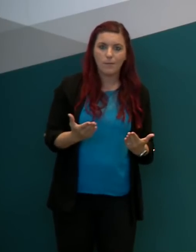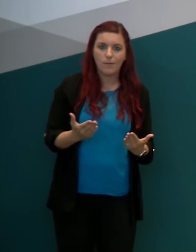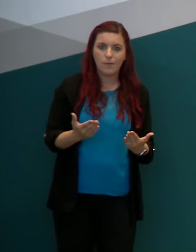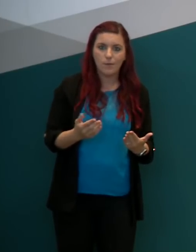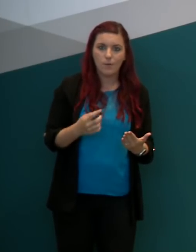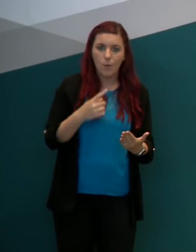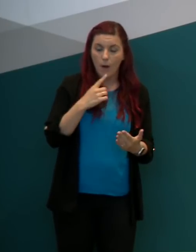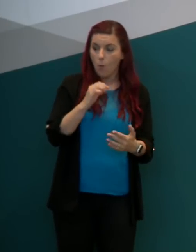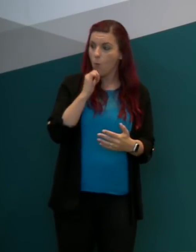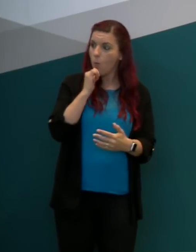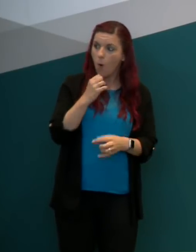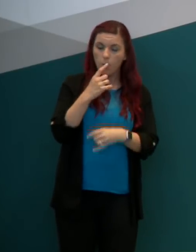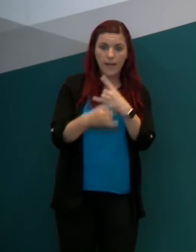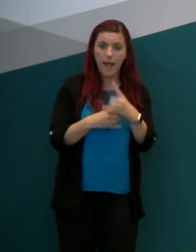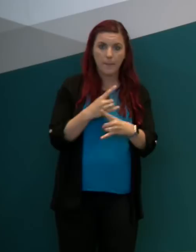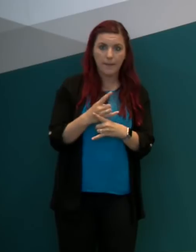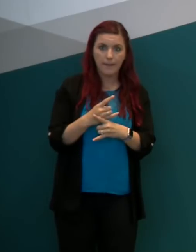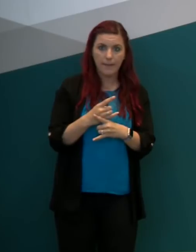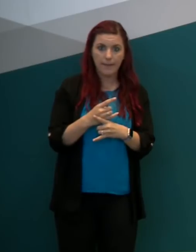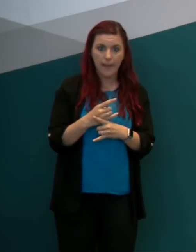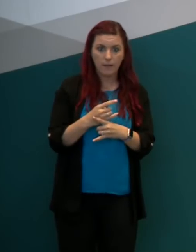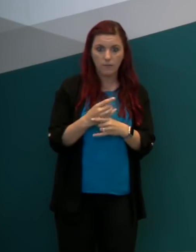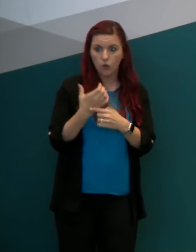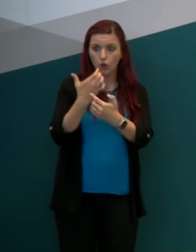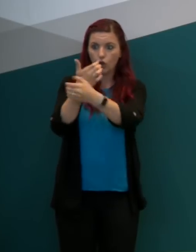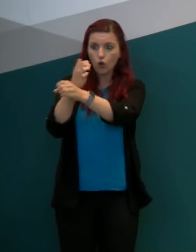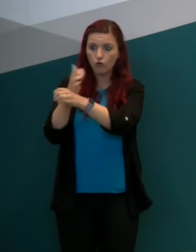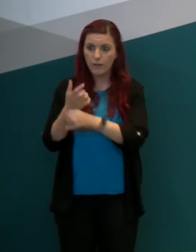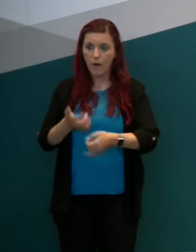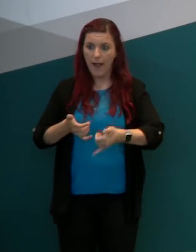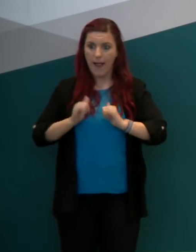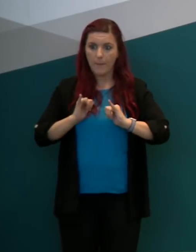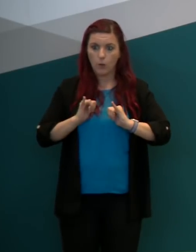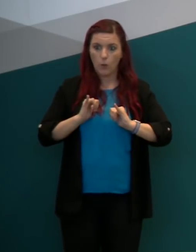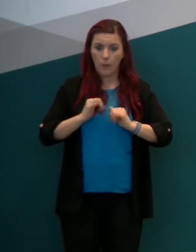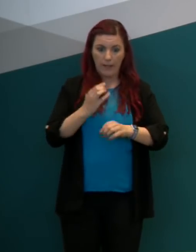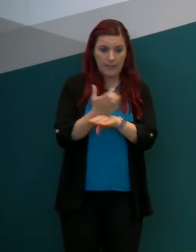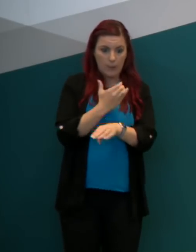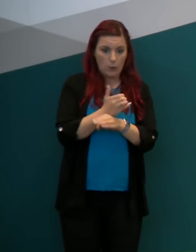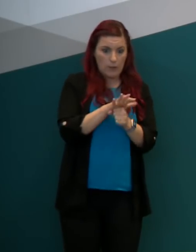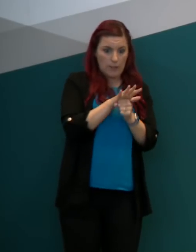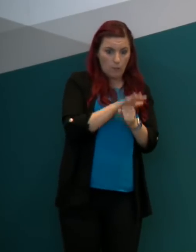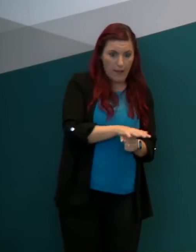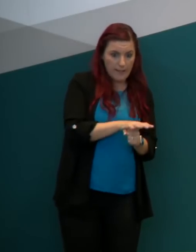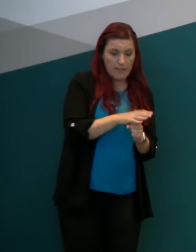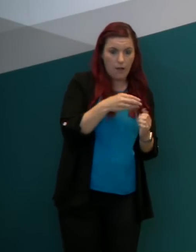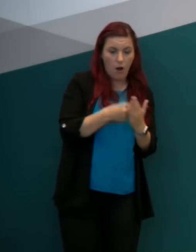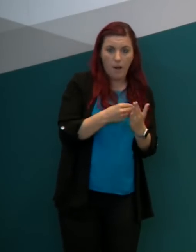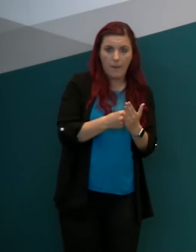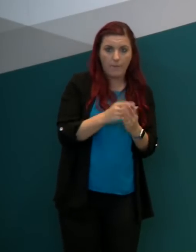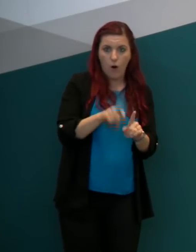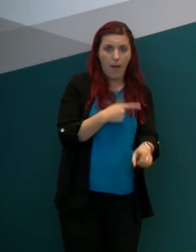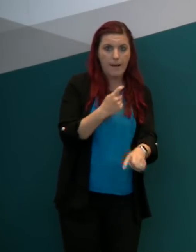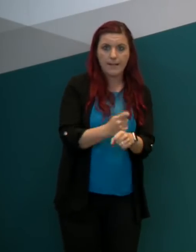And it won't be the case that countries are in a position to maintain depressed economies for